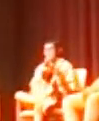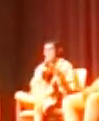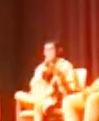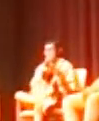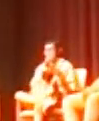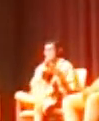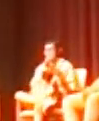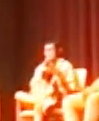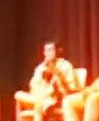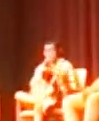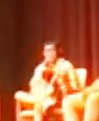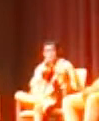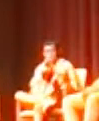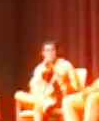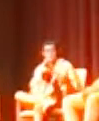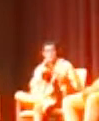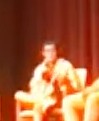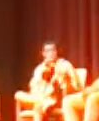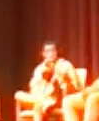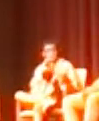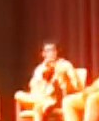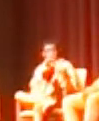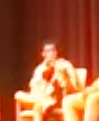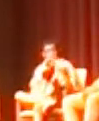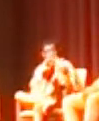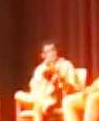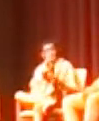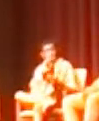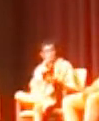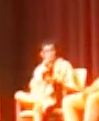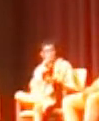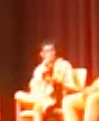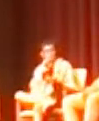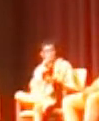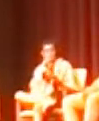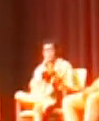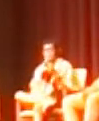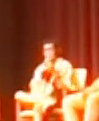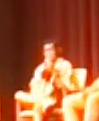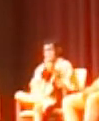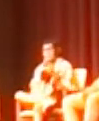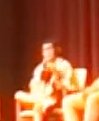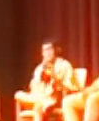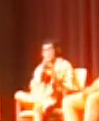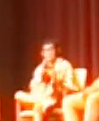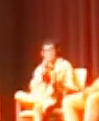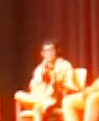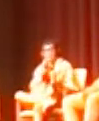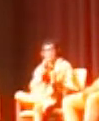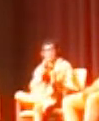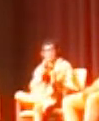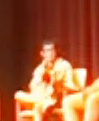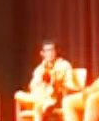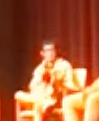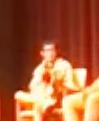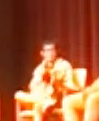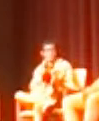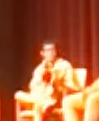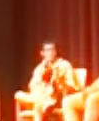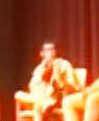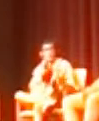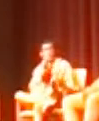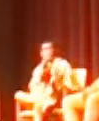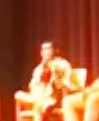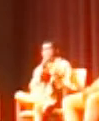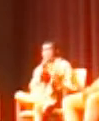so but I really love it, and also as a teacher. It is such a hit in the classroom,